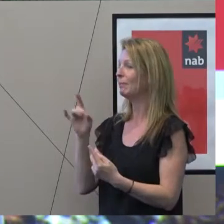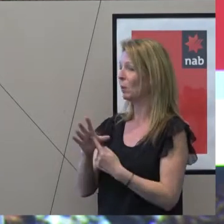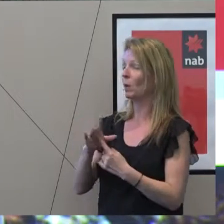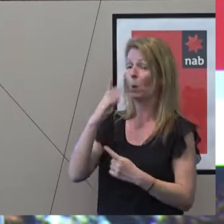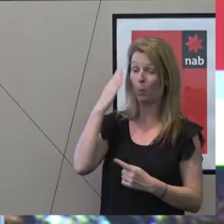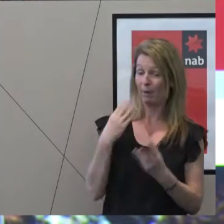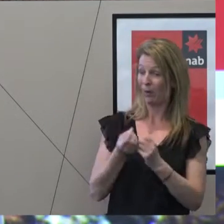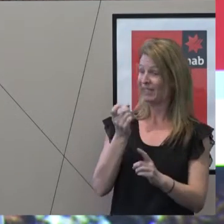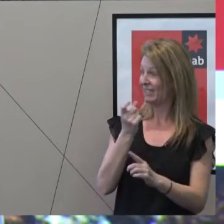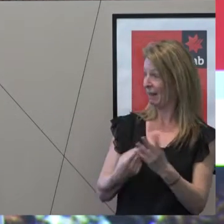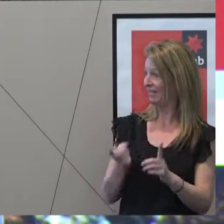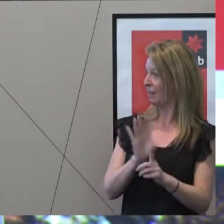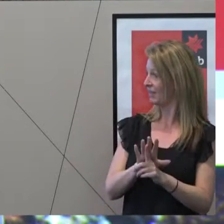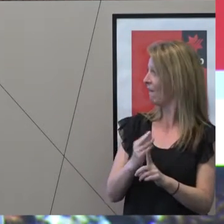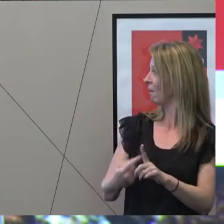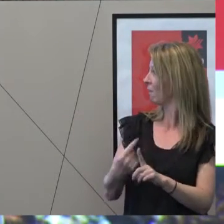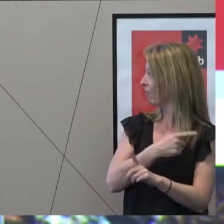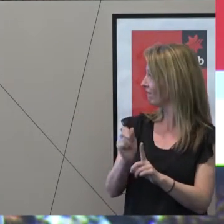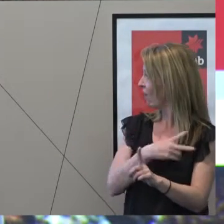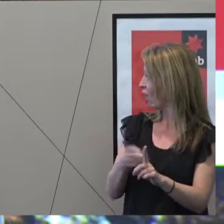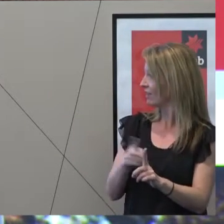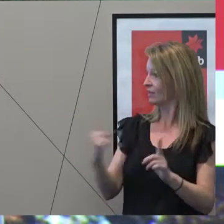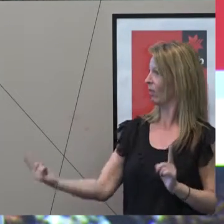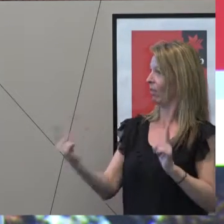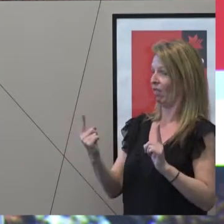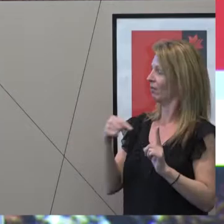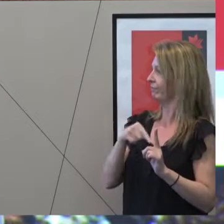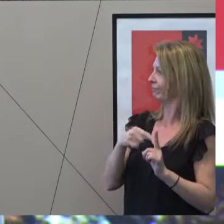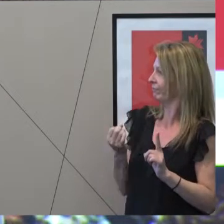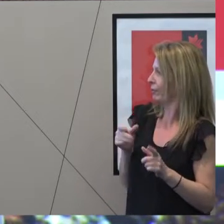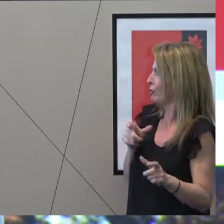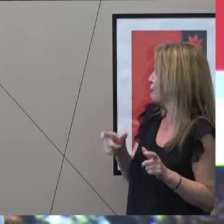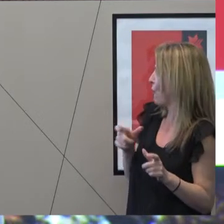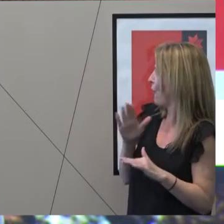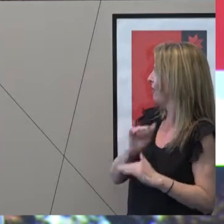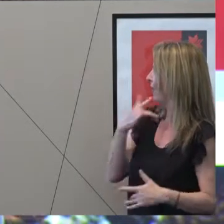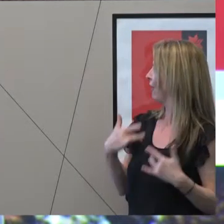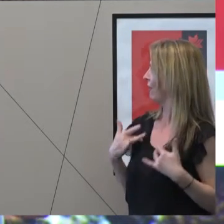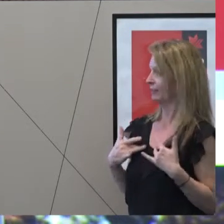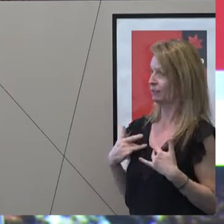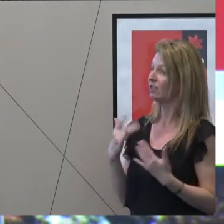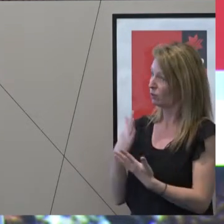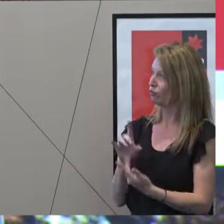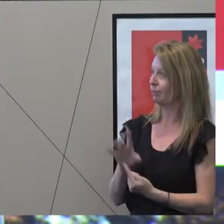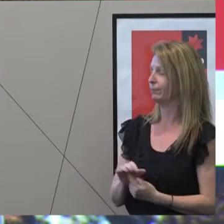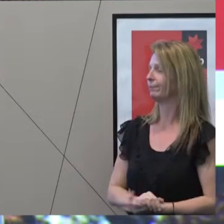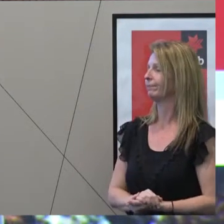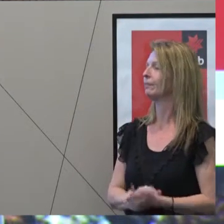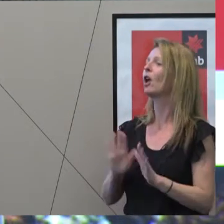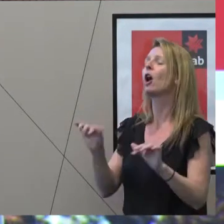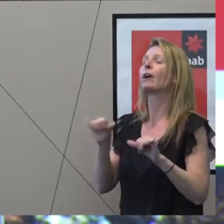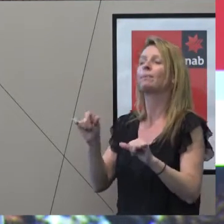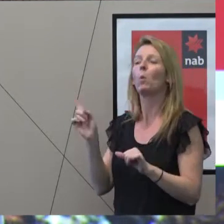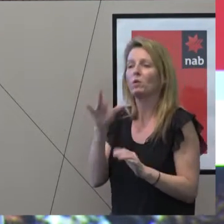disabilities who have experienced violence aren't going to be in a position of control of their lives. And that's really important. Okay, so what's